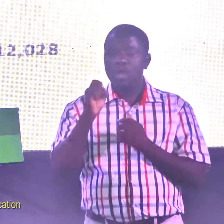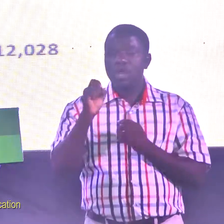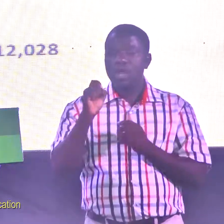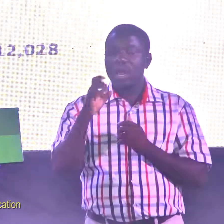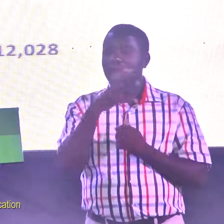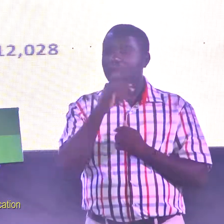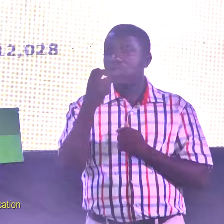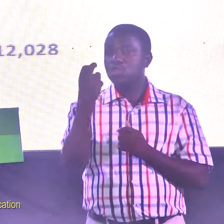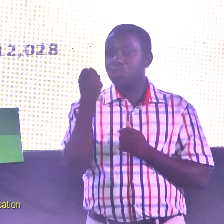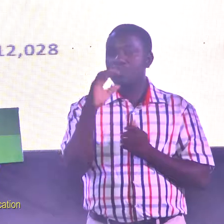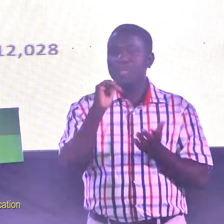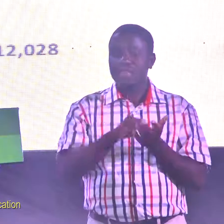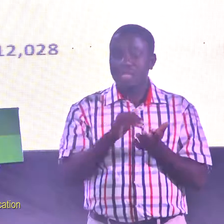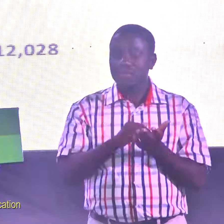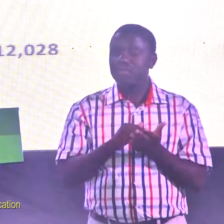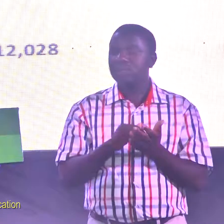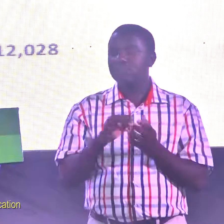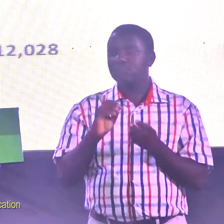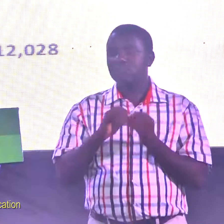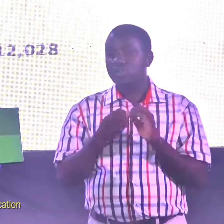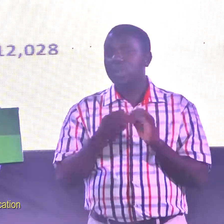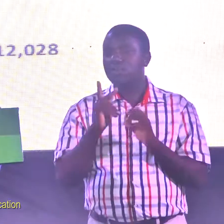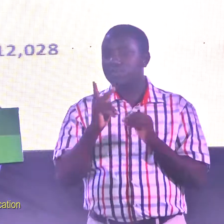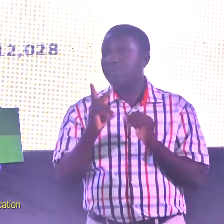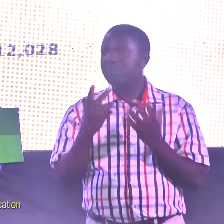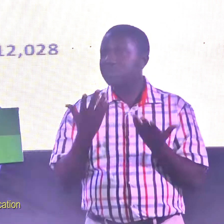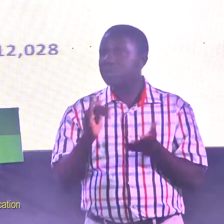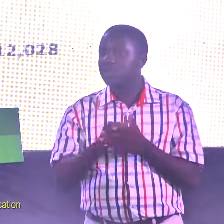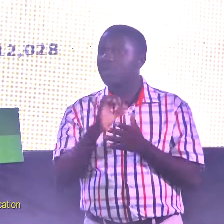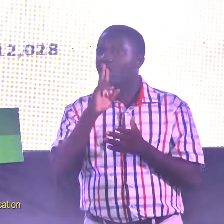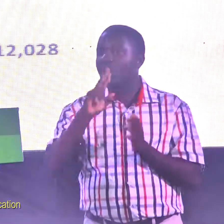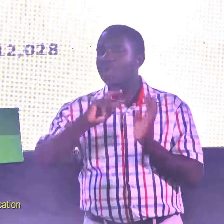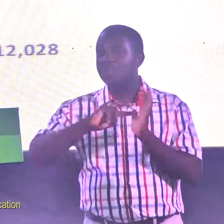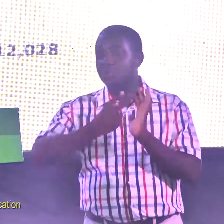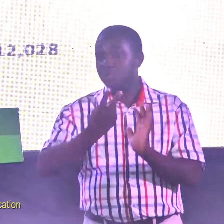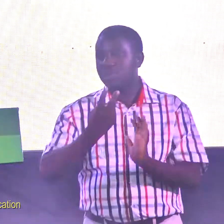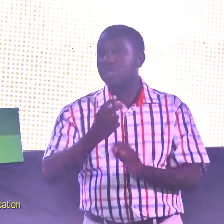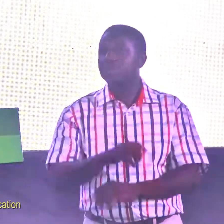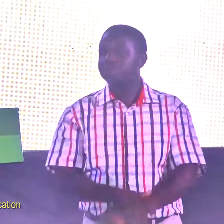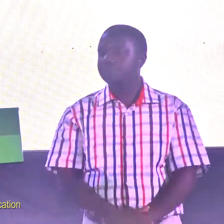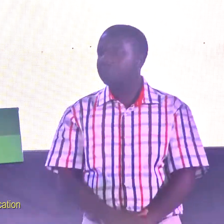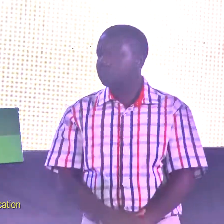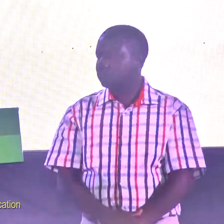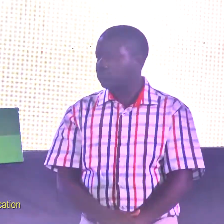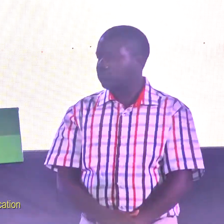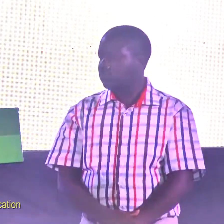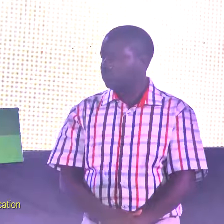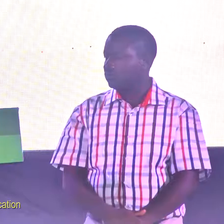voter registration records as duplicated.